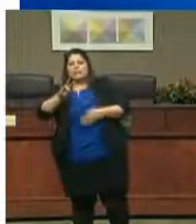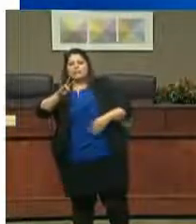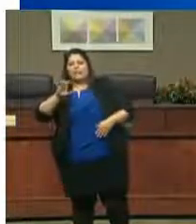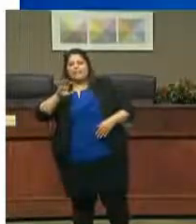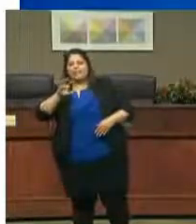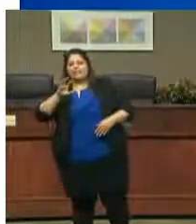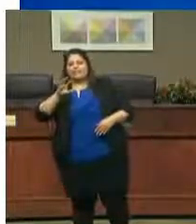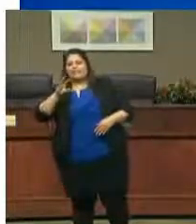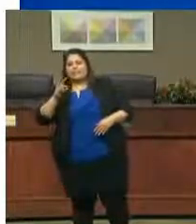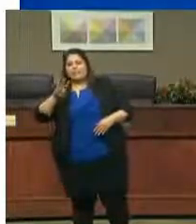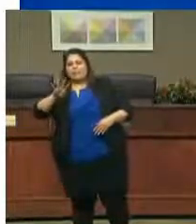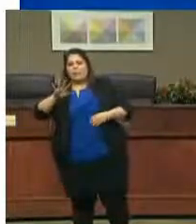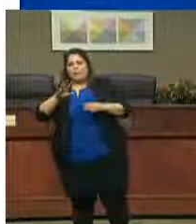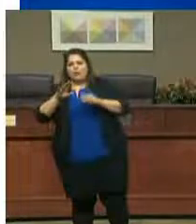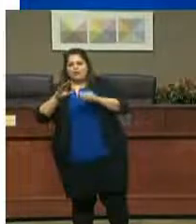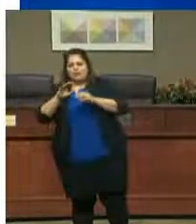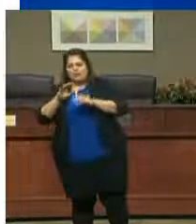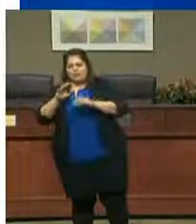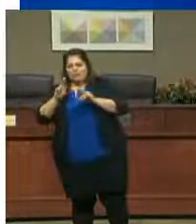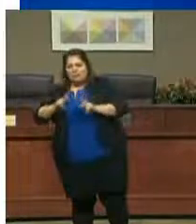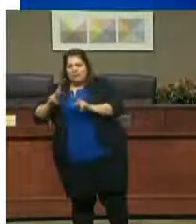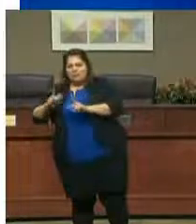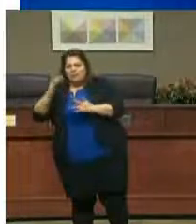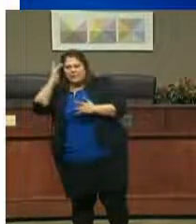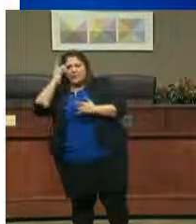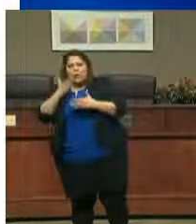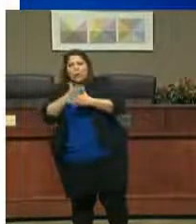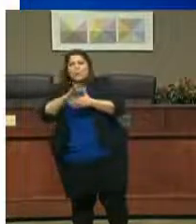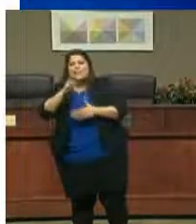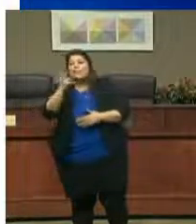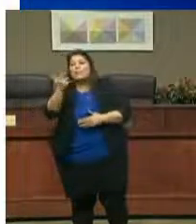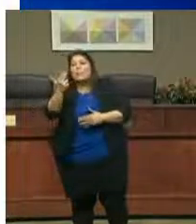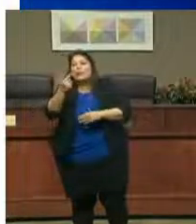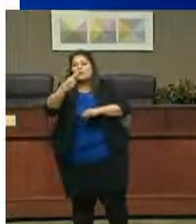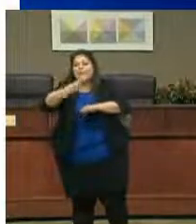3,764 cases in about 13 days.